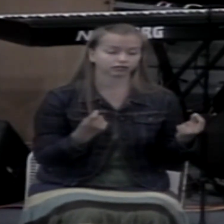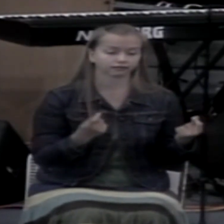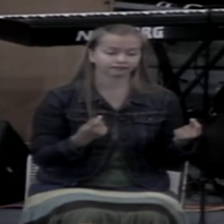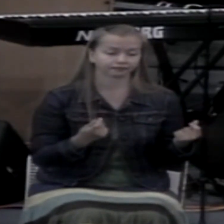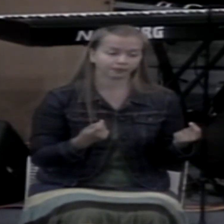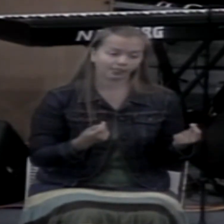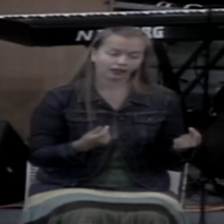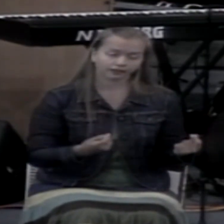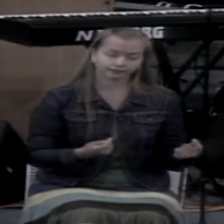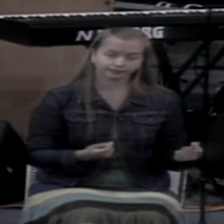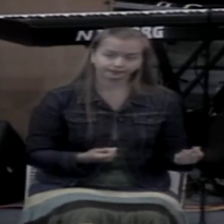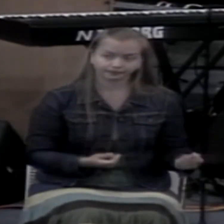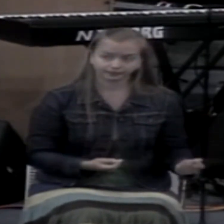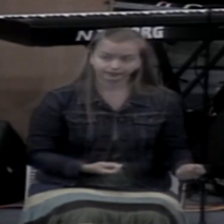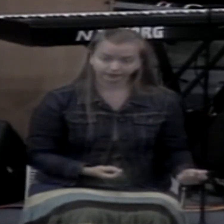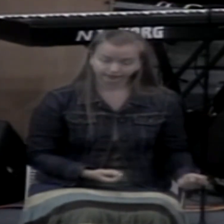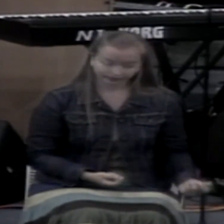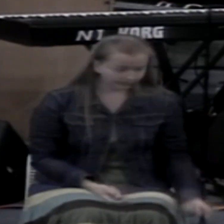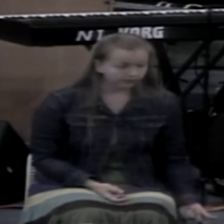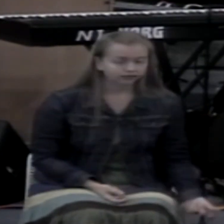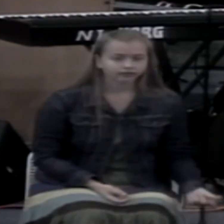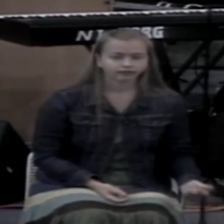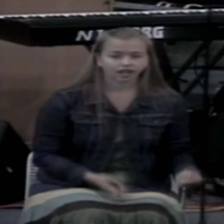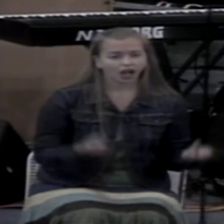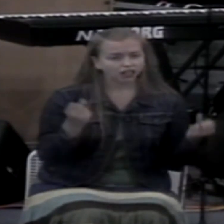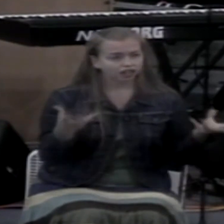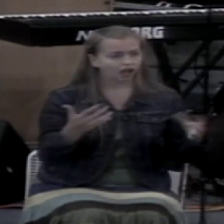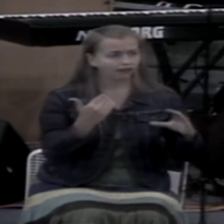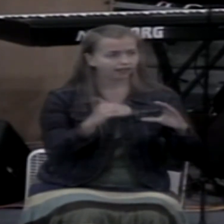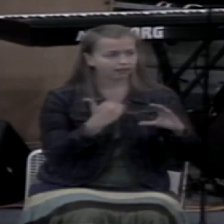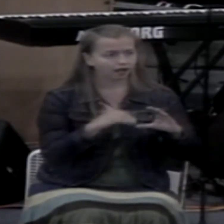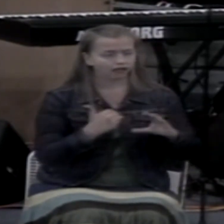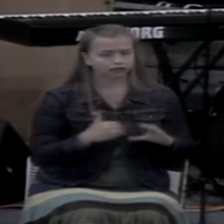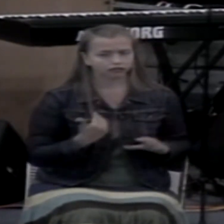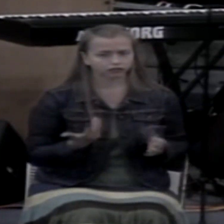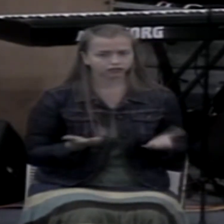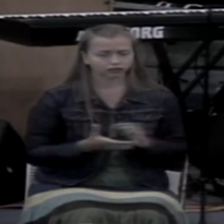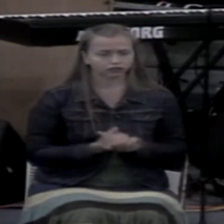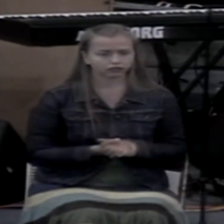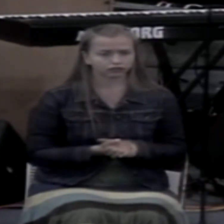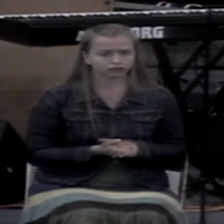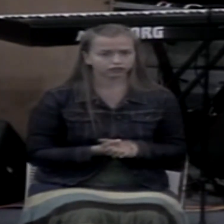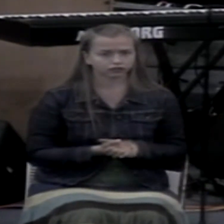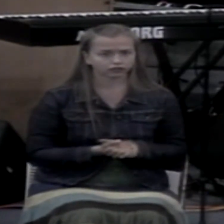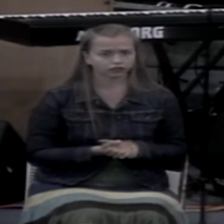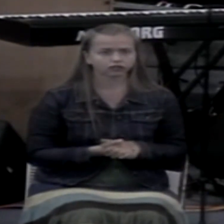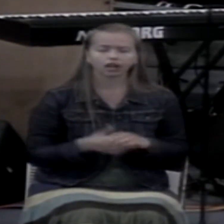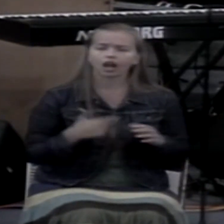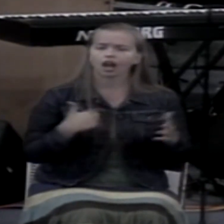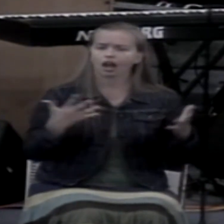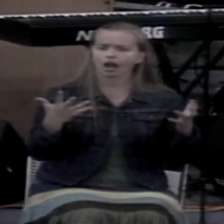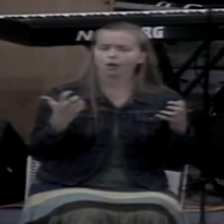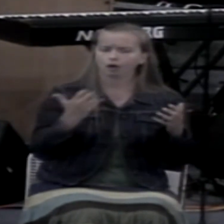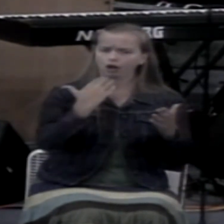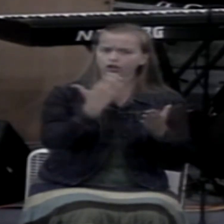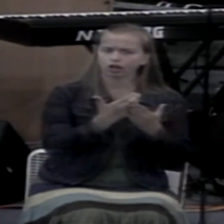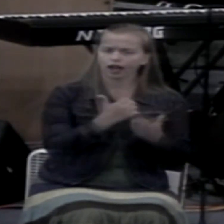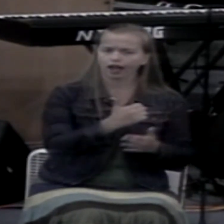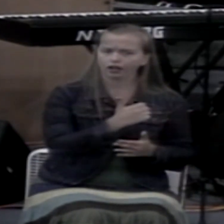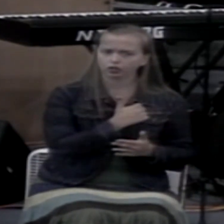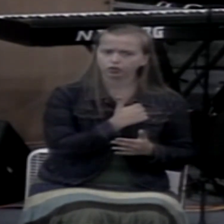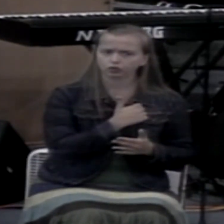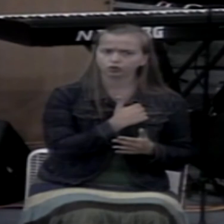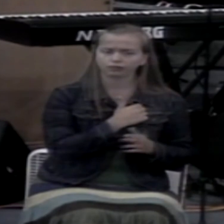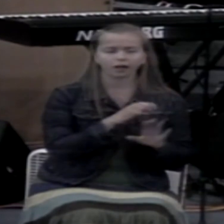an attitude. If I walked up here and I had a bad attitude, you know, something, you know, be like putting a racing stripe